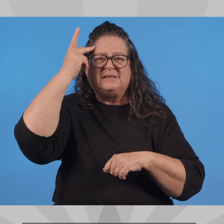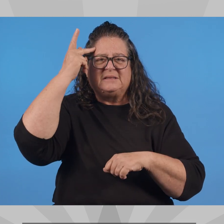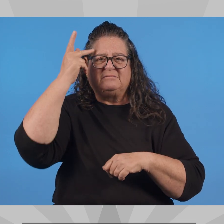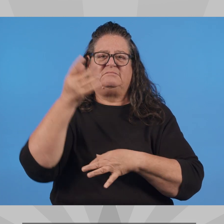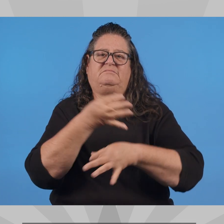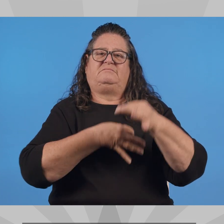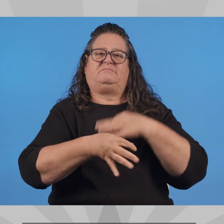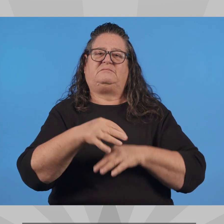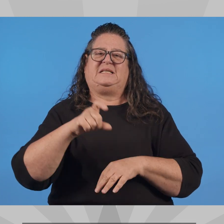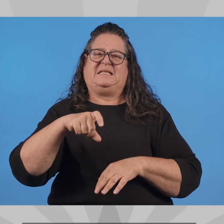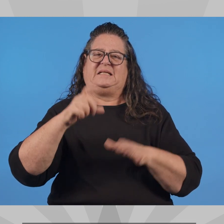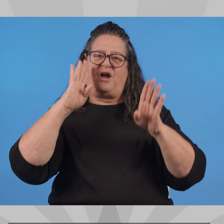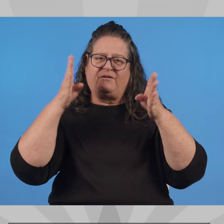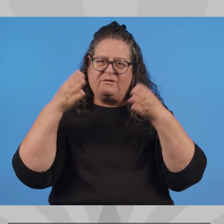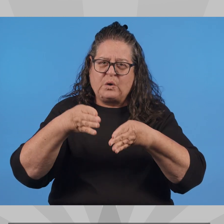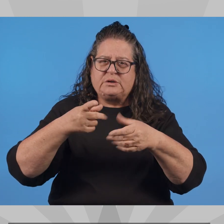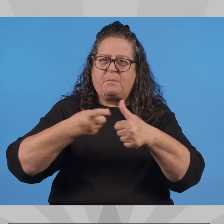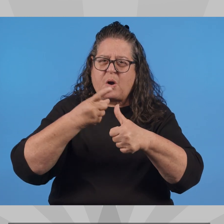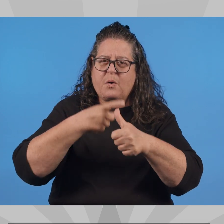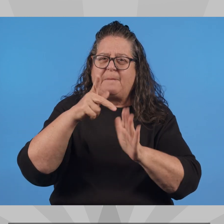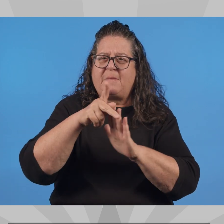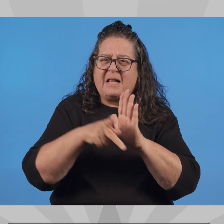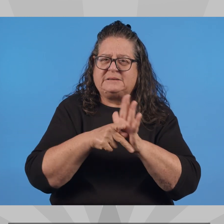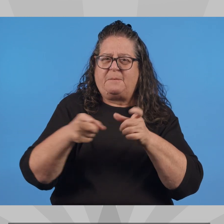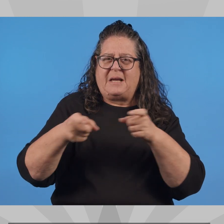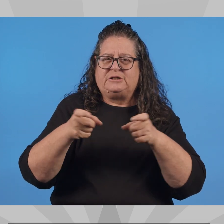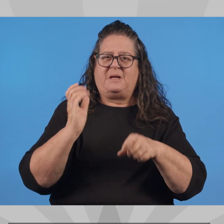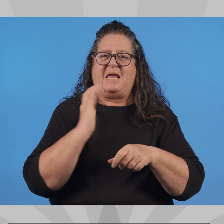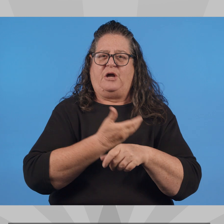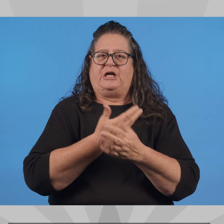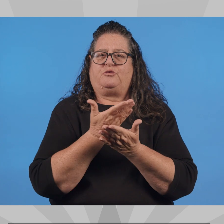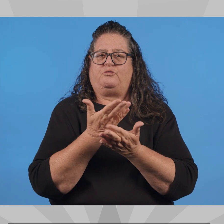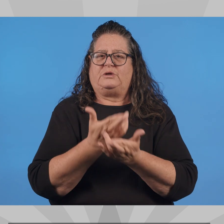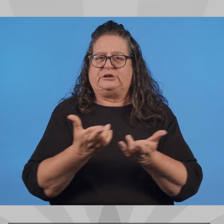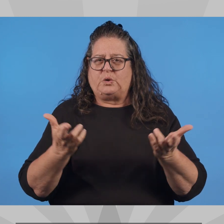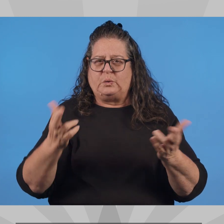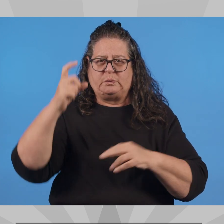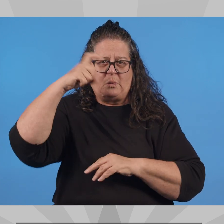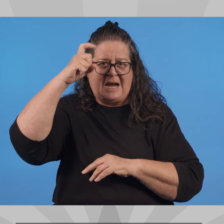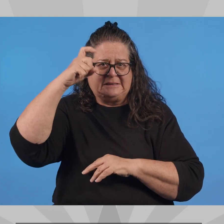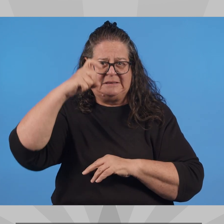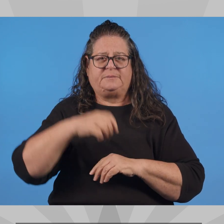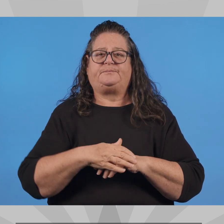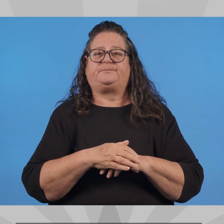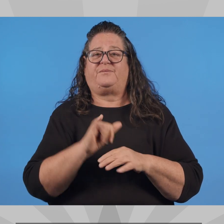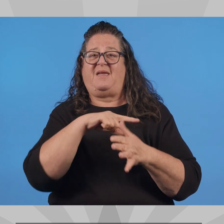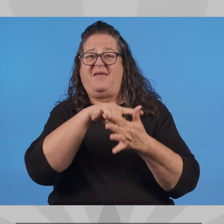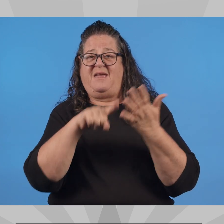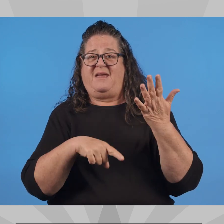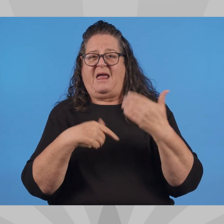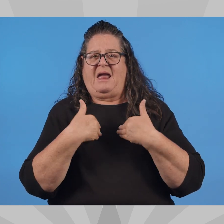We need to stop playing politics and need instead to prioritize policies that manage our